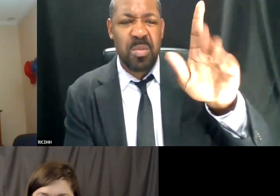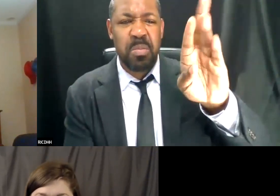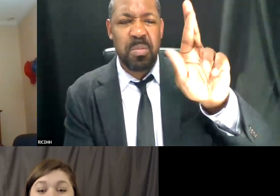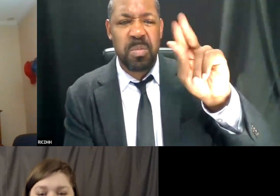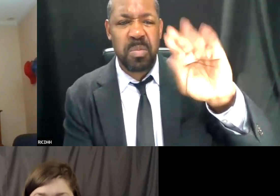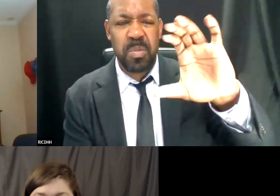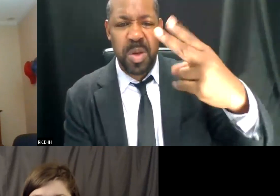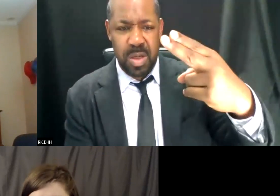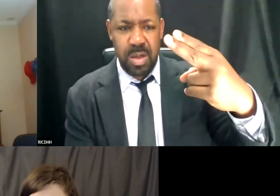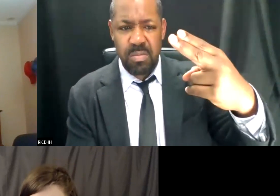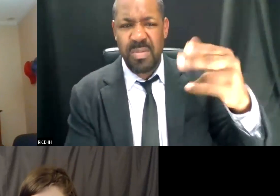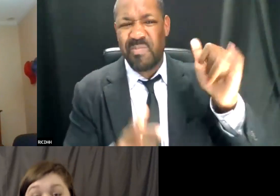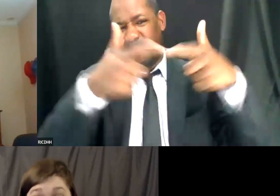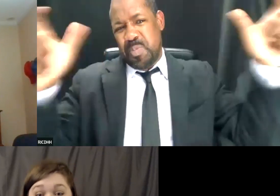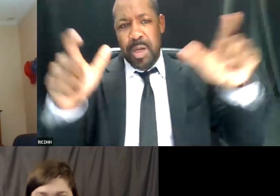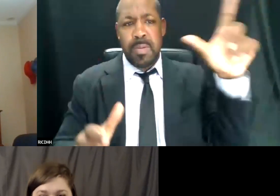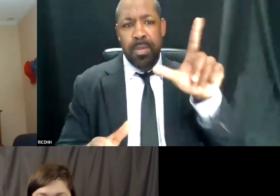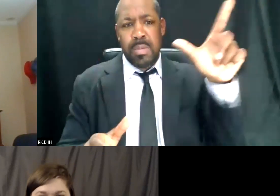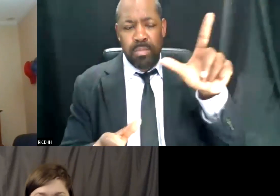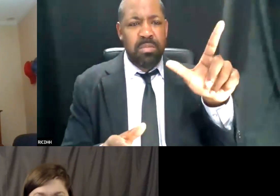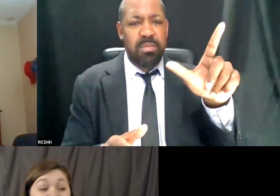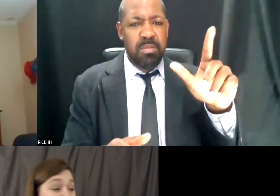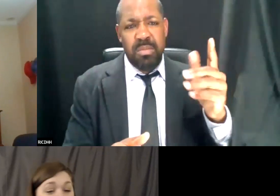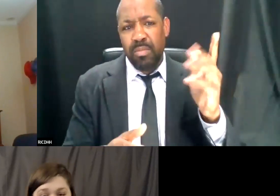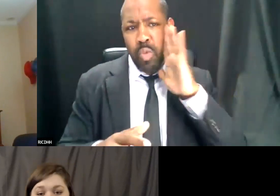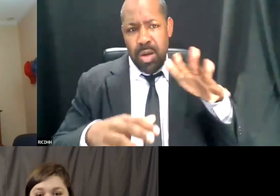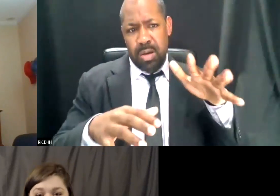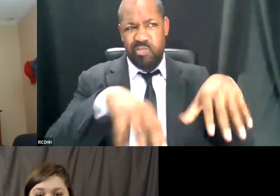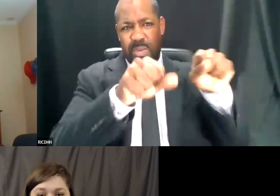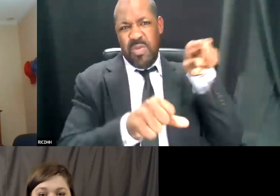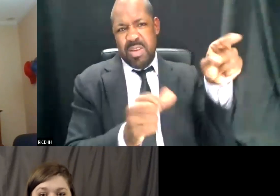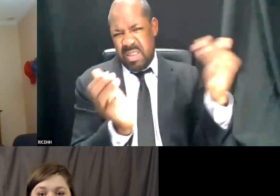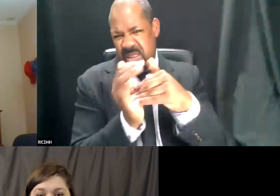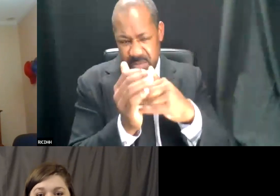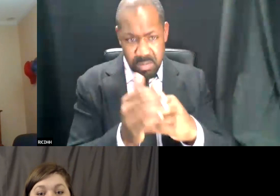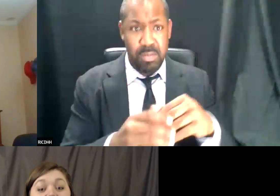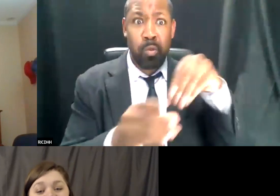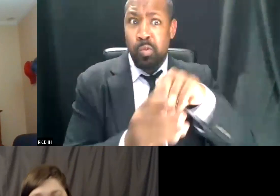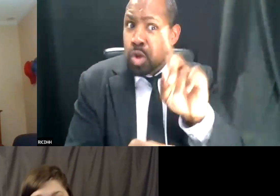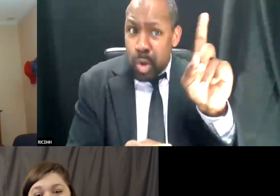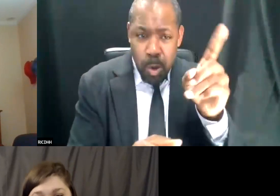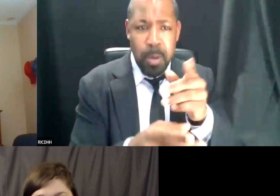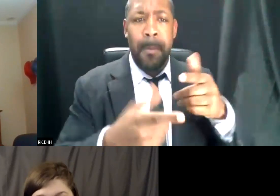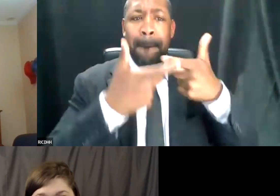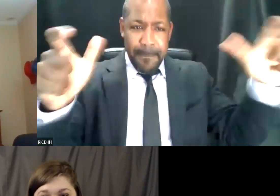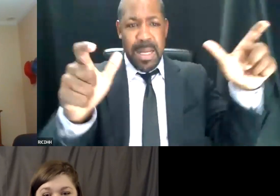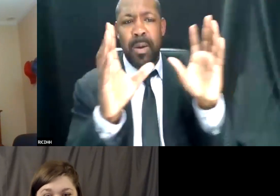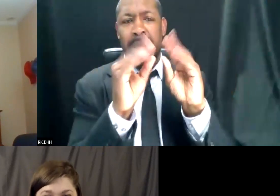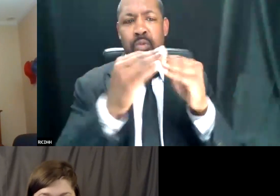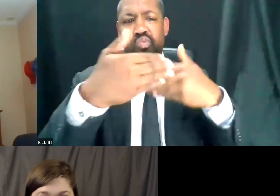That's a central branch, a big library. So we will host it there